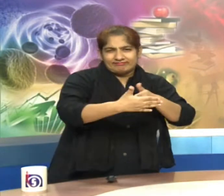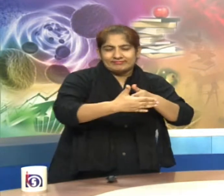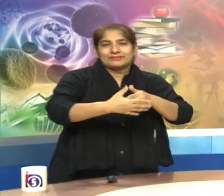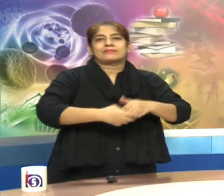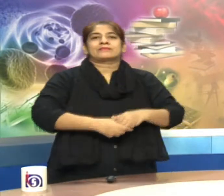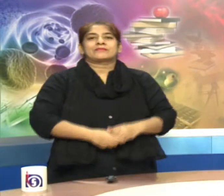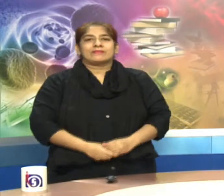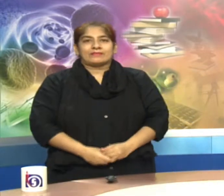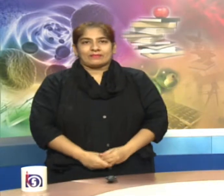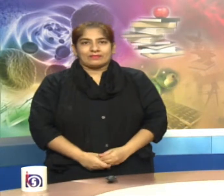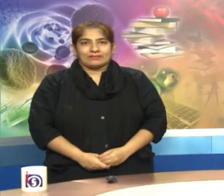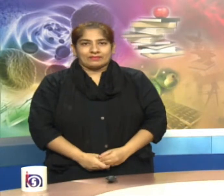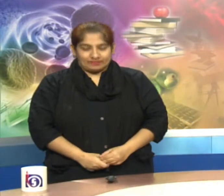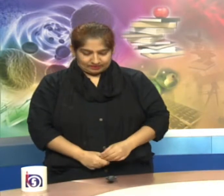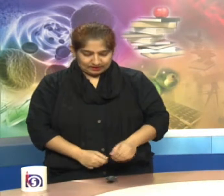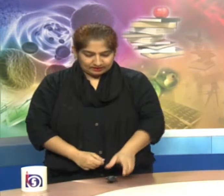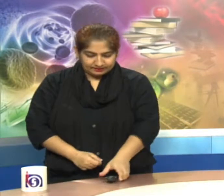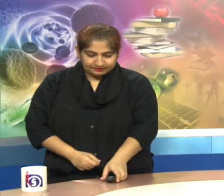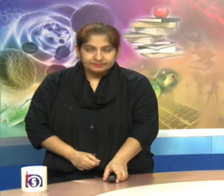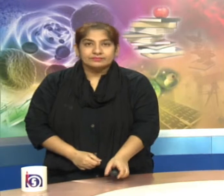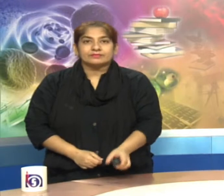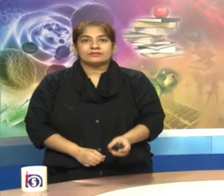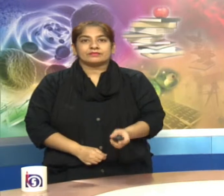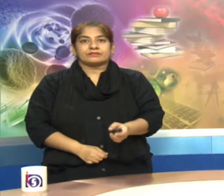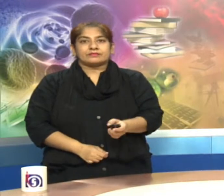we were discussing the limitations of advertising.